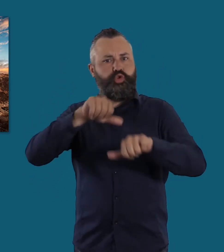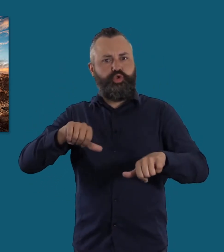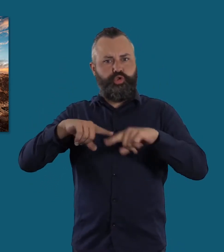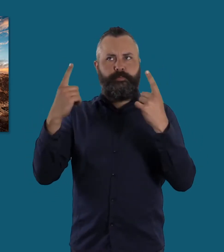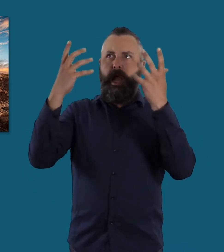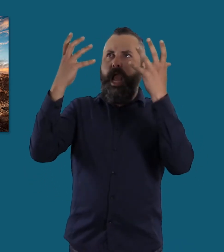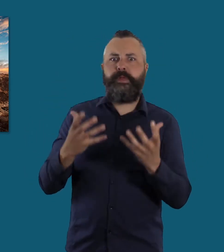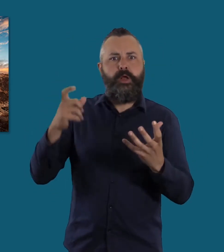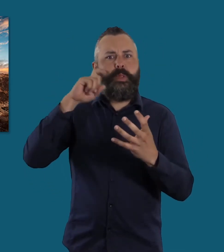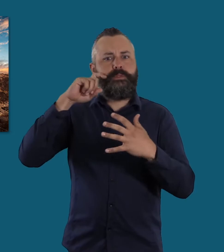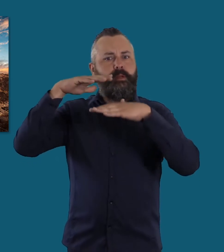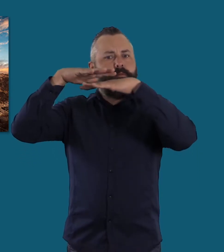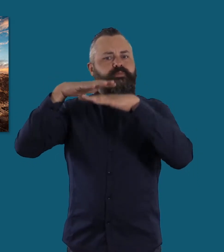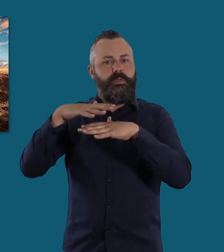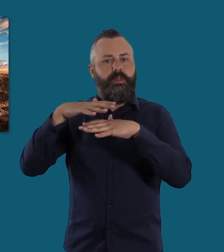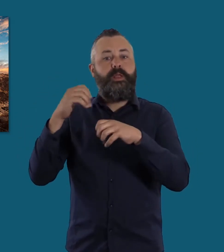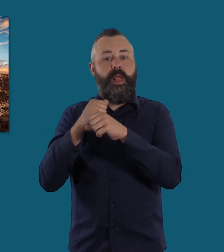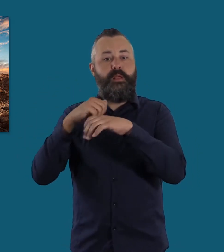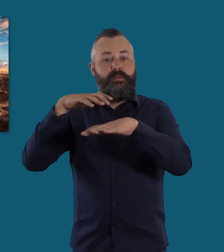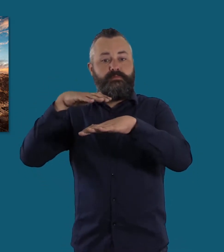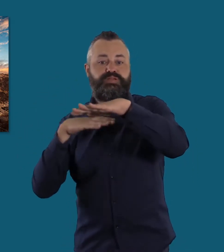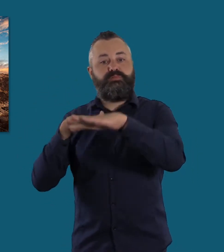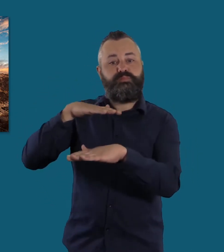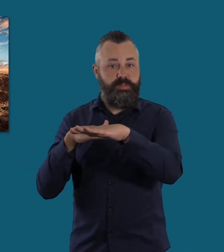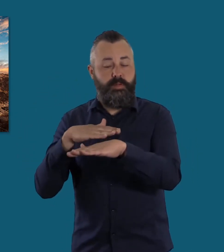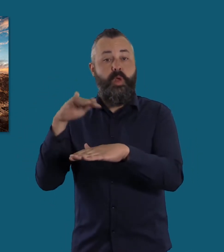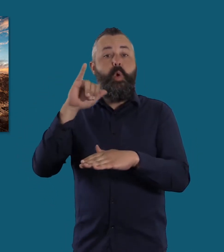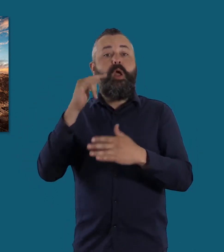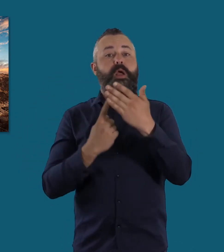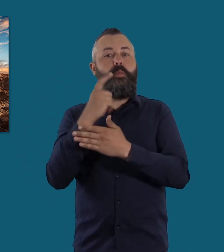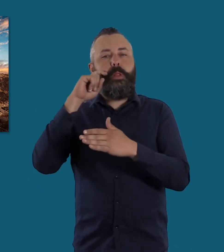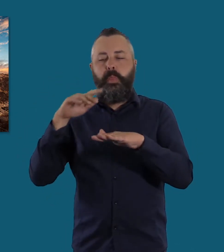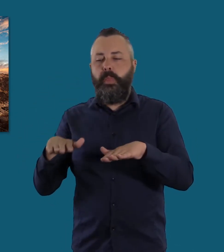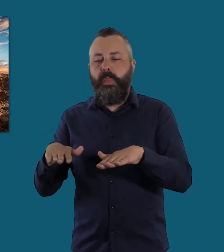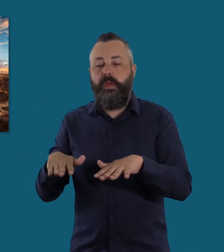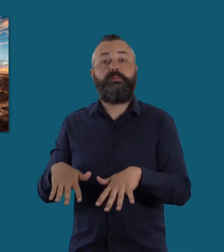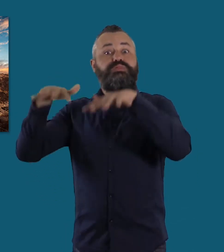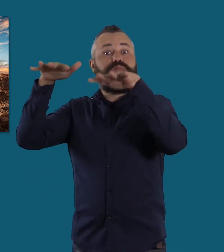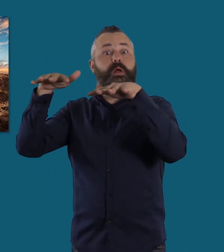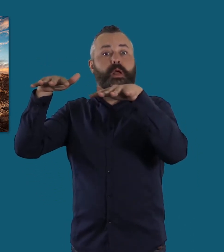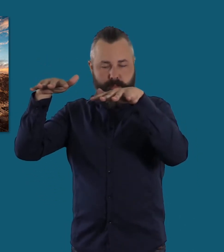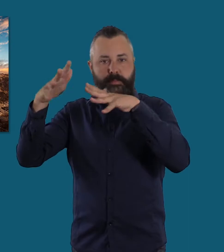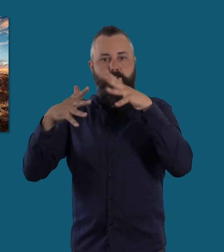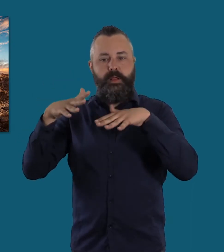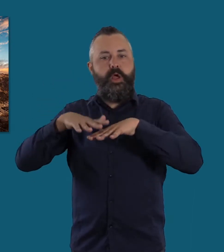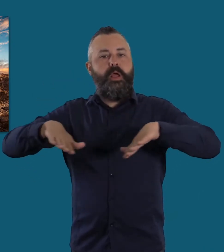Added water can put pressure on underlying and surrounding rocks, which alters pressure on the rock and causes them to break.